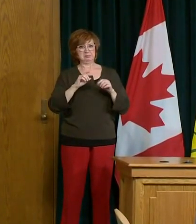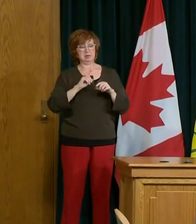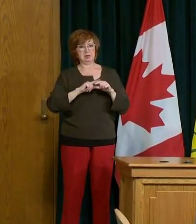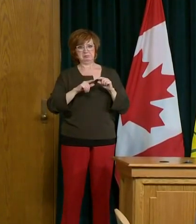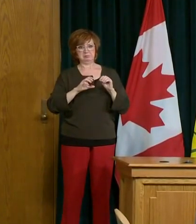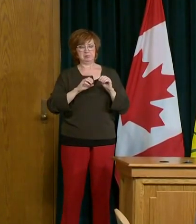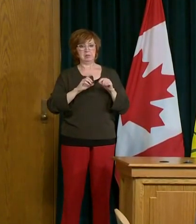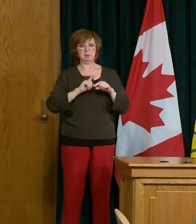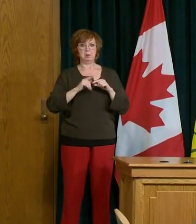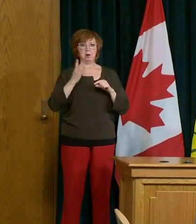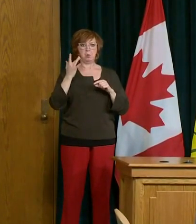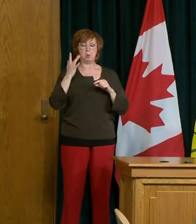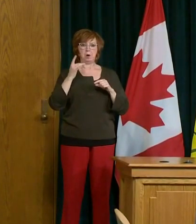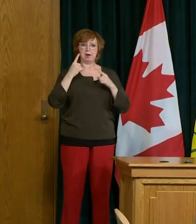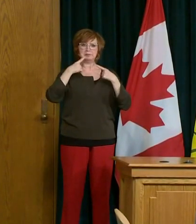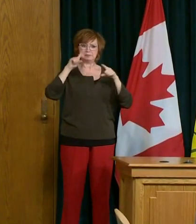province?